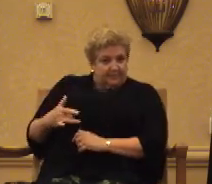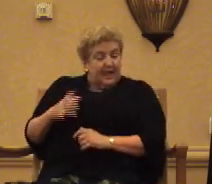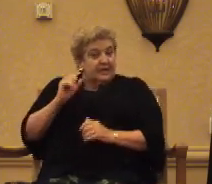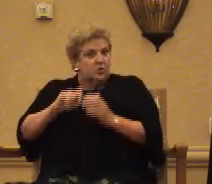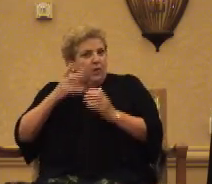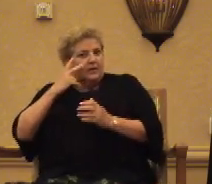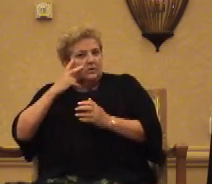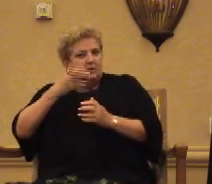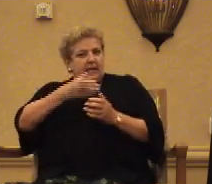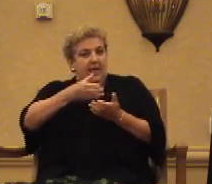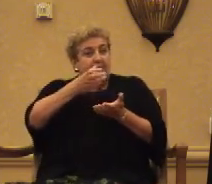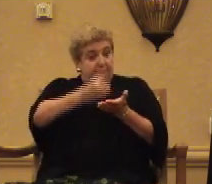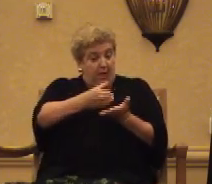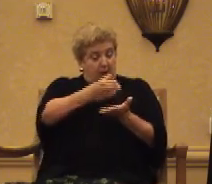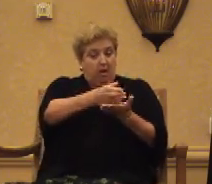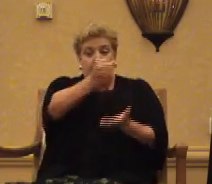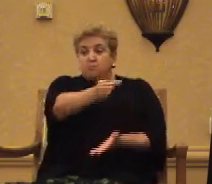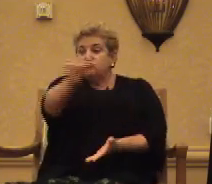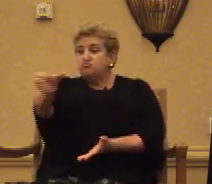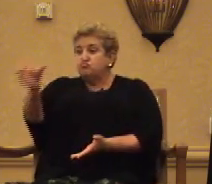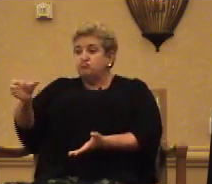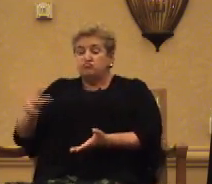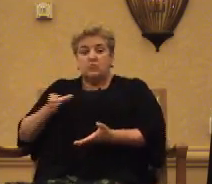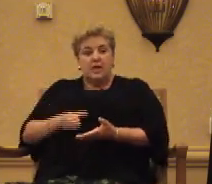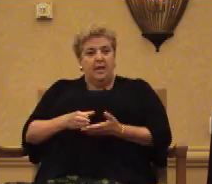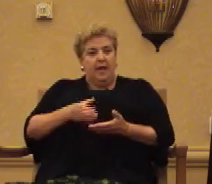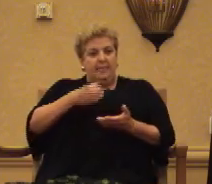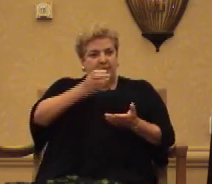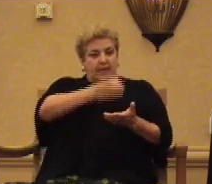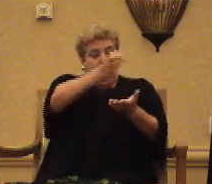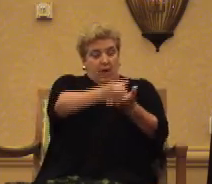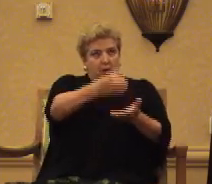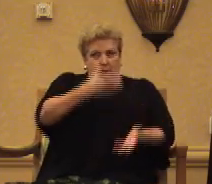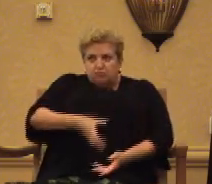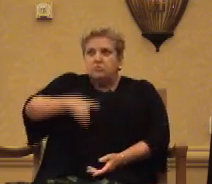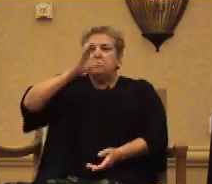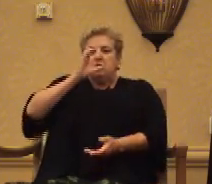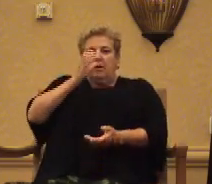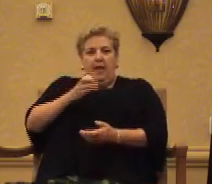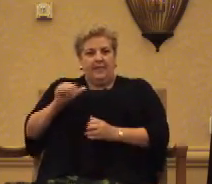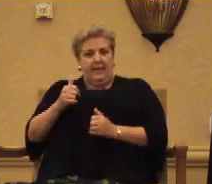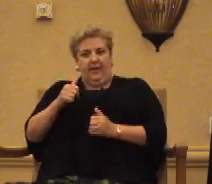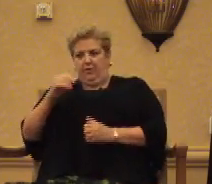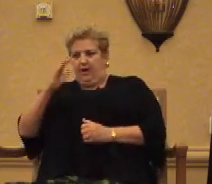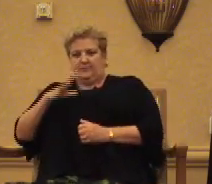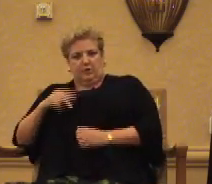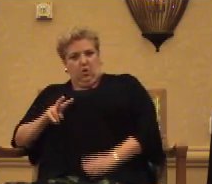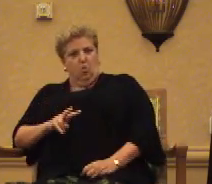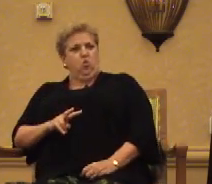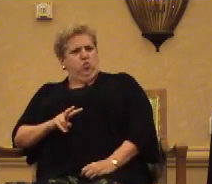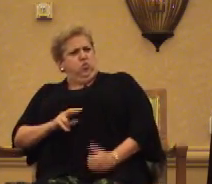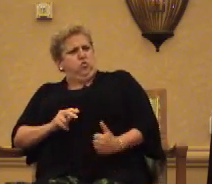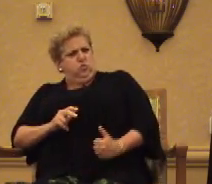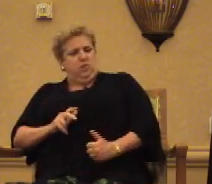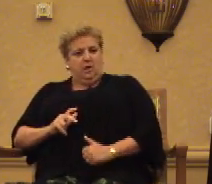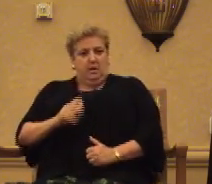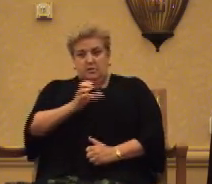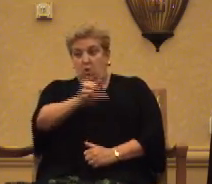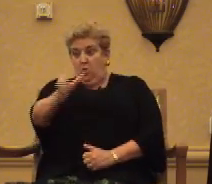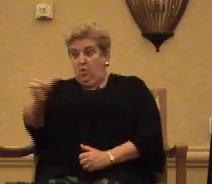around. A couple of guys that took a real big hit off that got a lot of attention from the other guys. So by the time it gets to me, I'm in. I'm going to